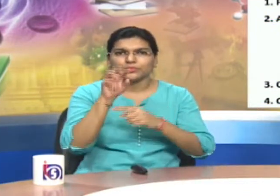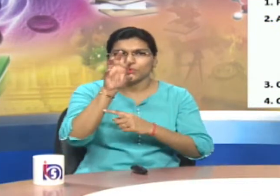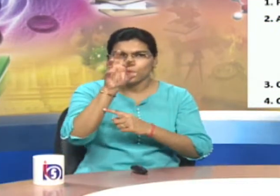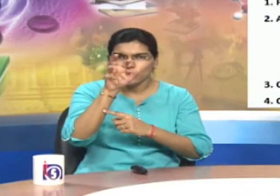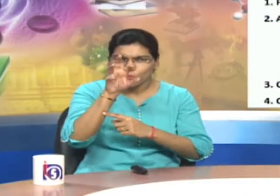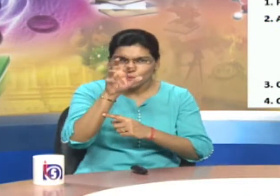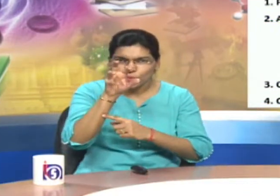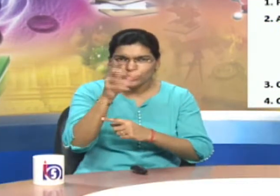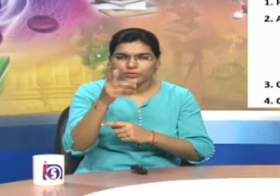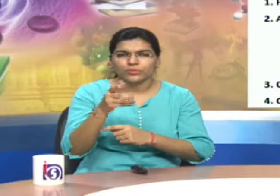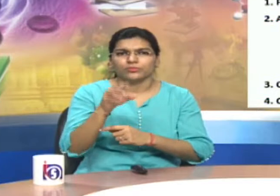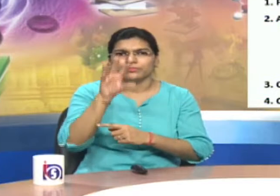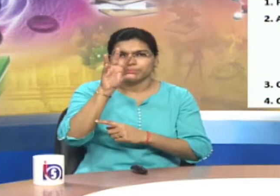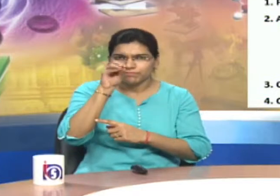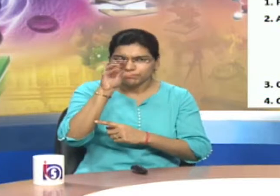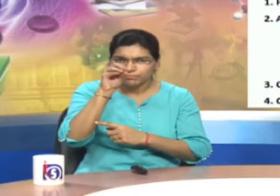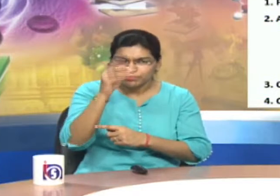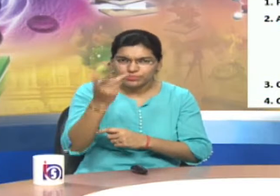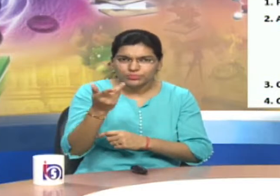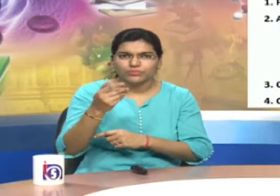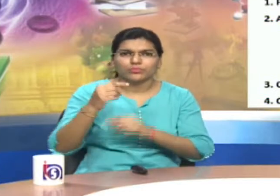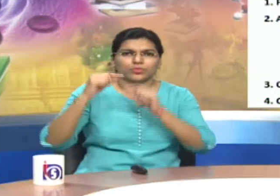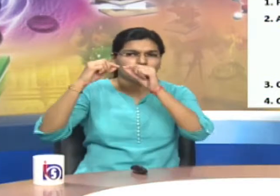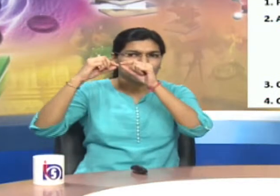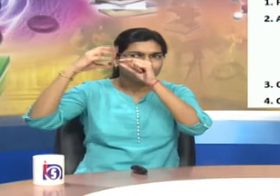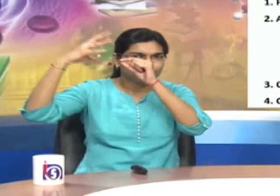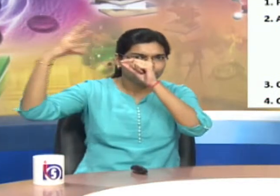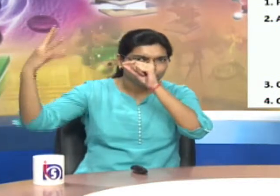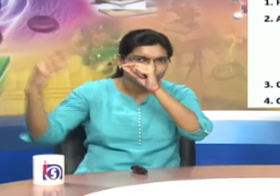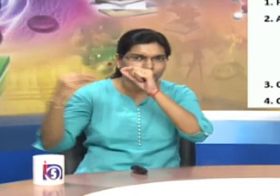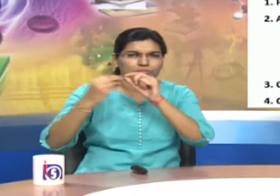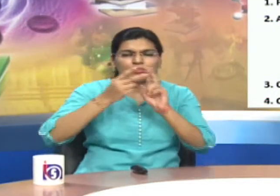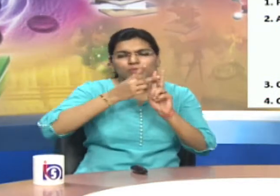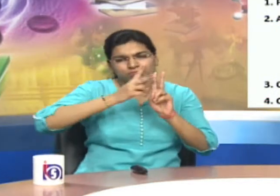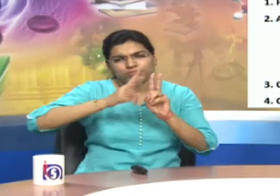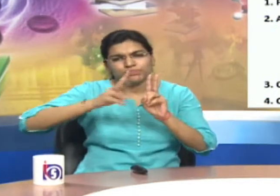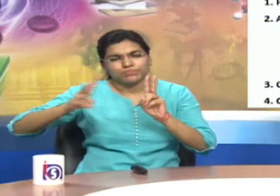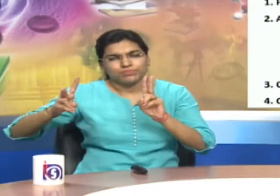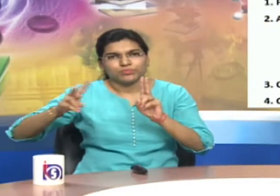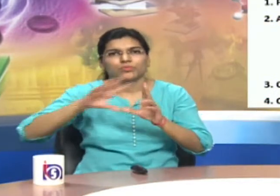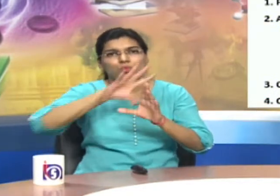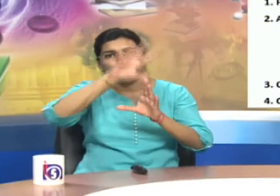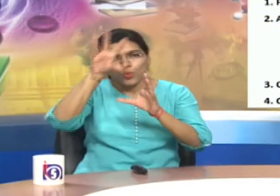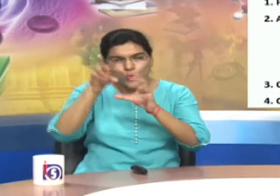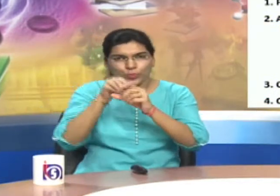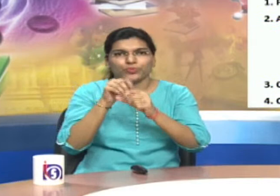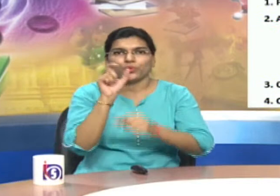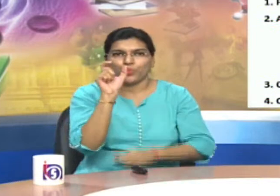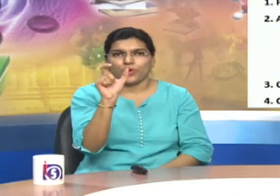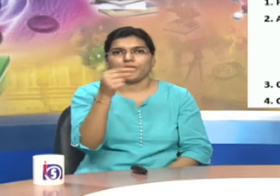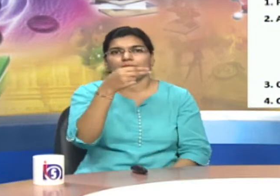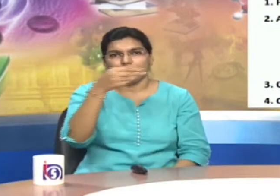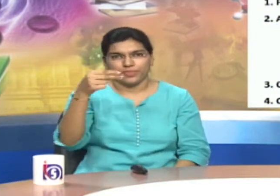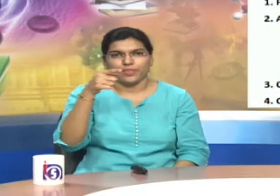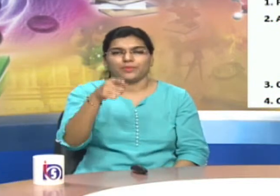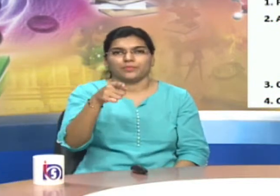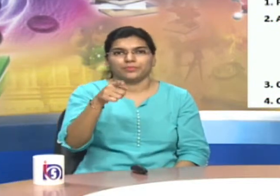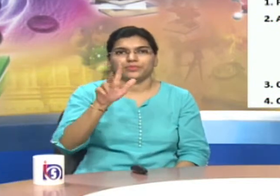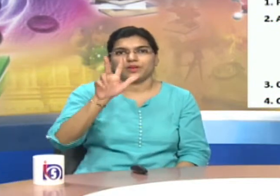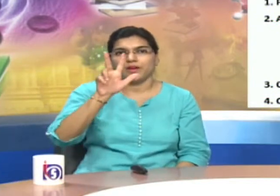auto shapes, like you may have seen square or balloon shape or bubble shape. So this